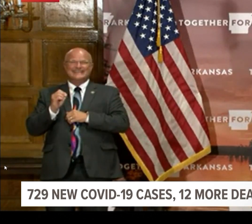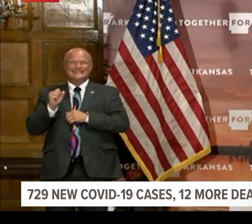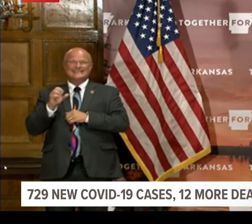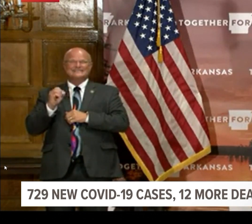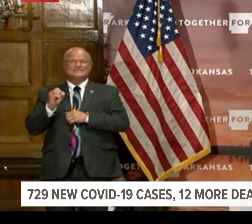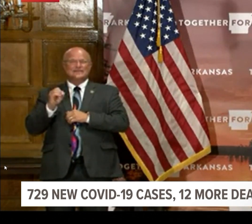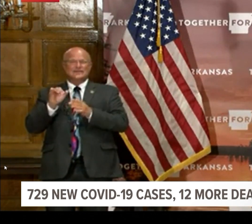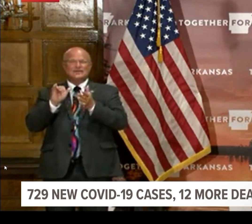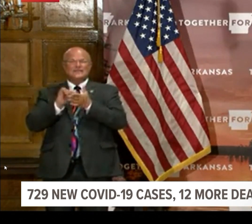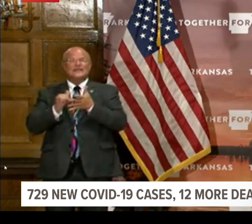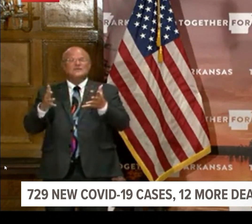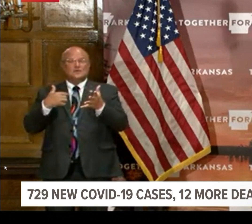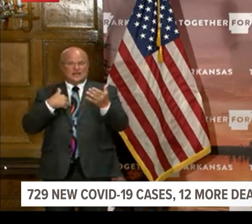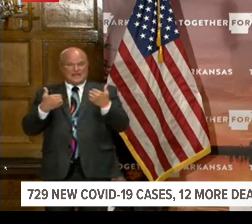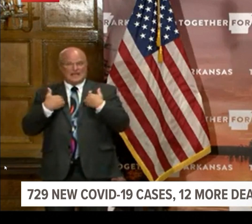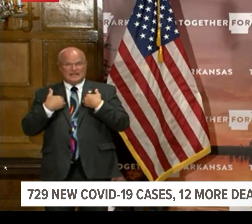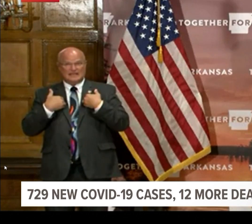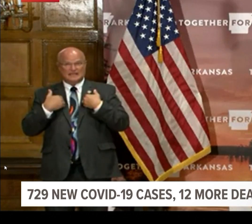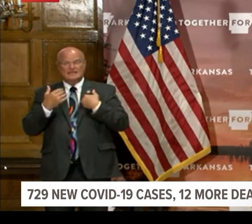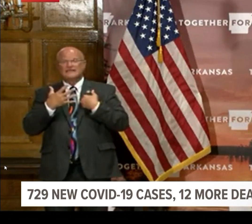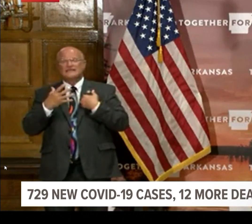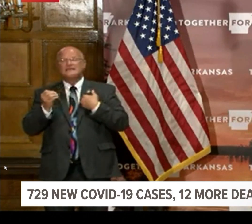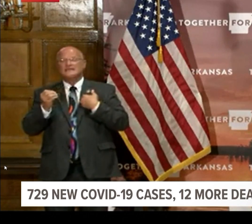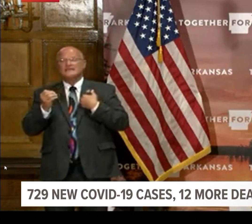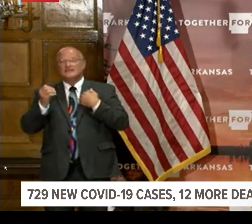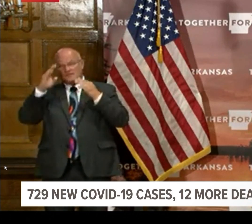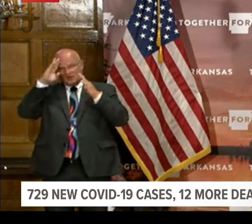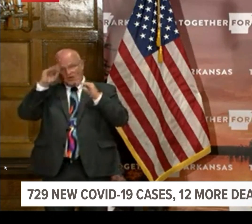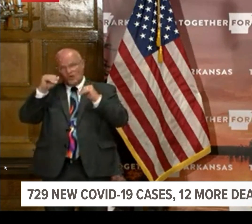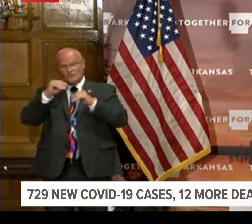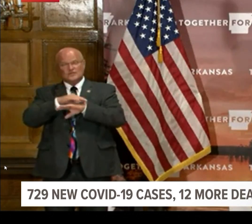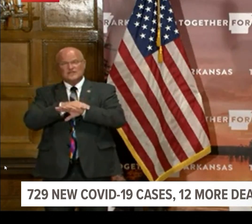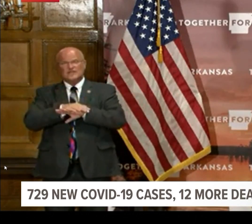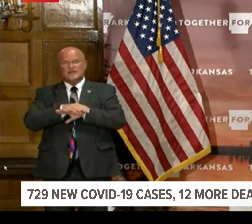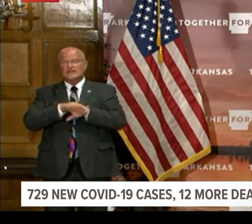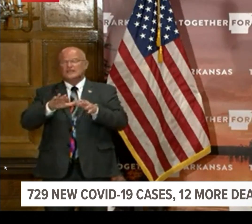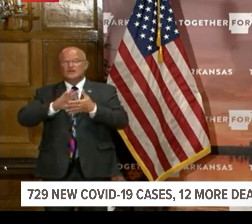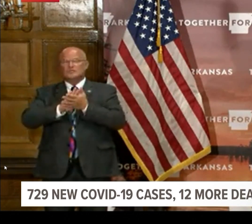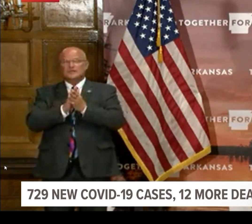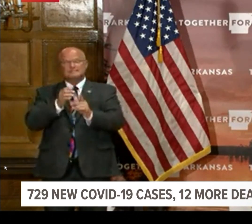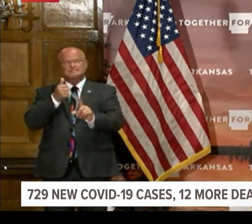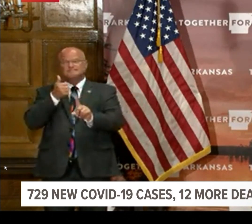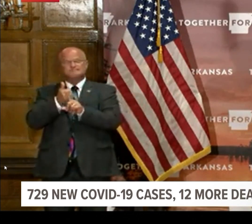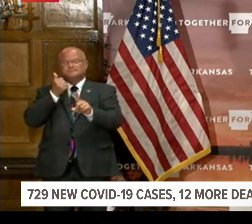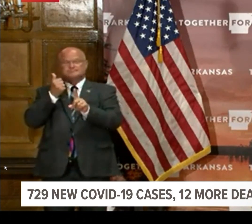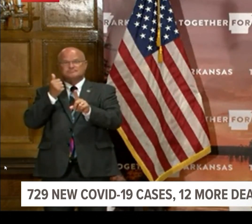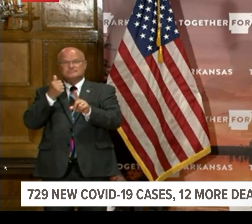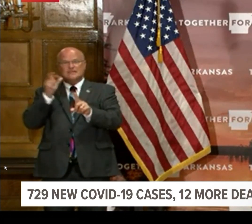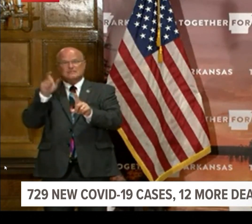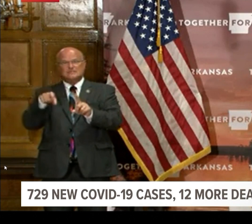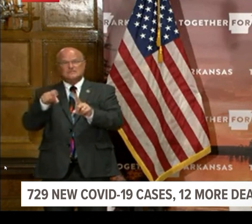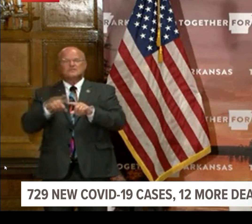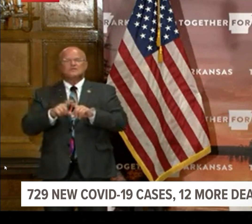So that's what I have, and hopefully I don't become in a position that I